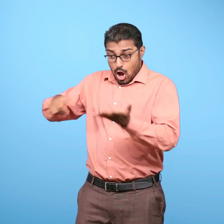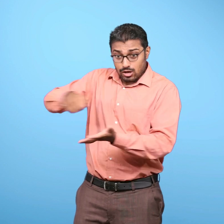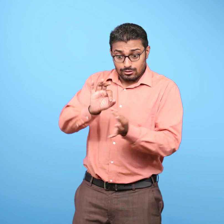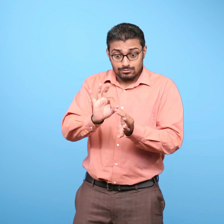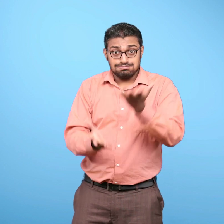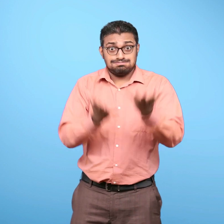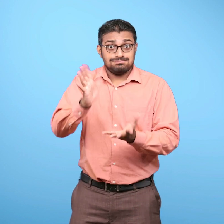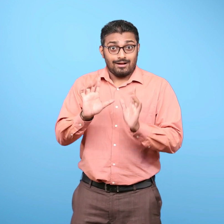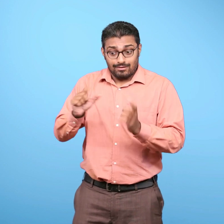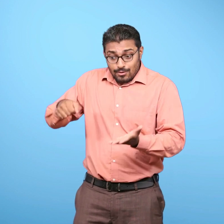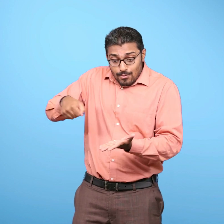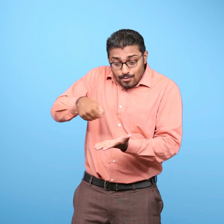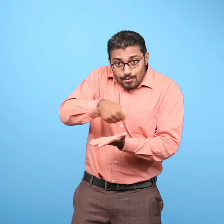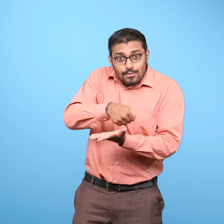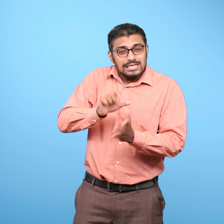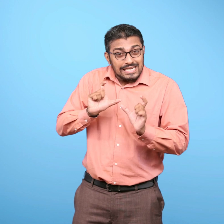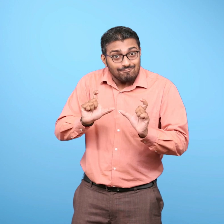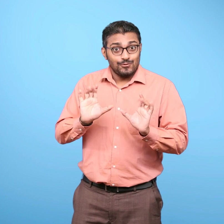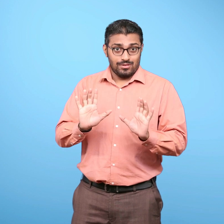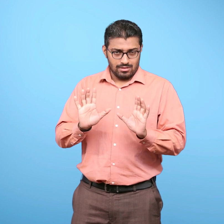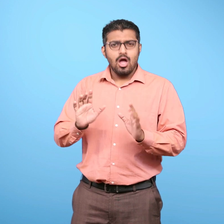warm it by holding it above the flame of a candle.